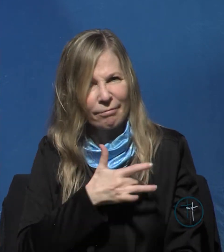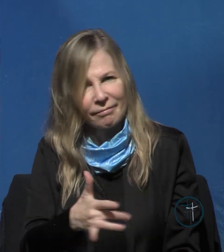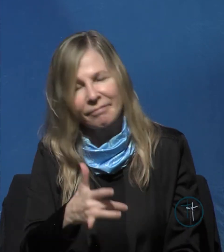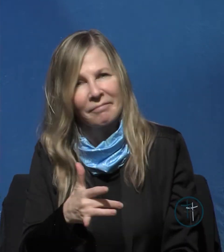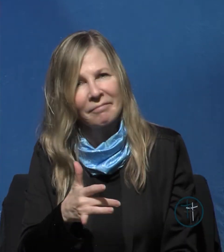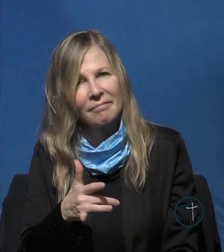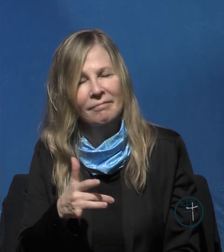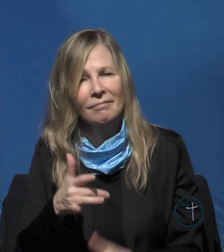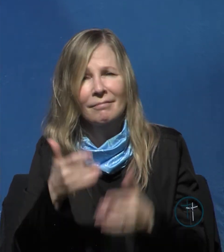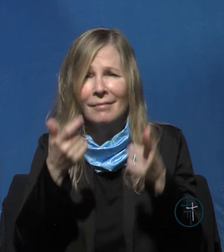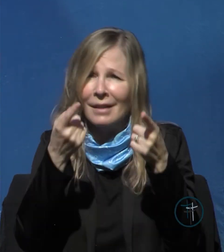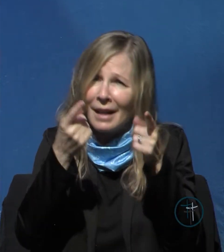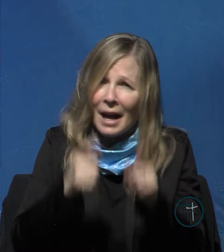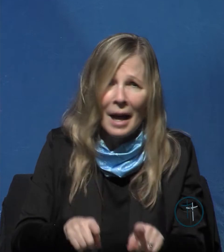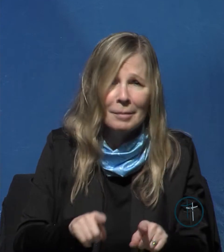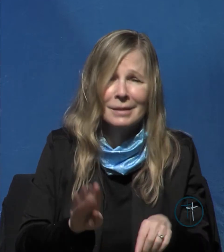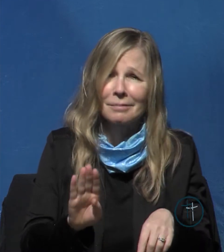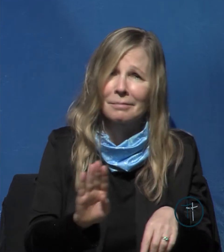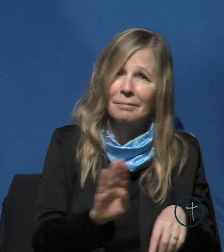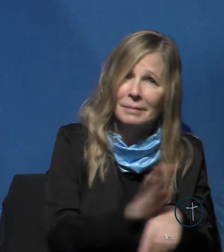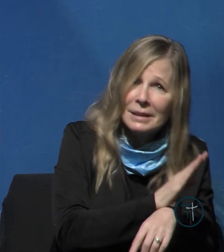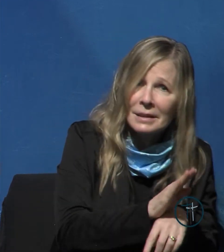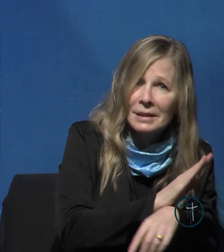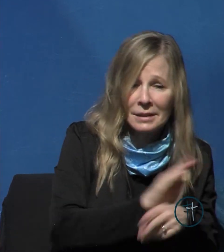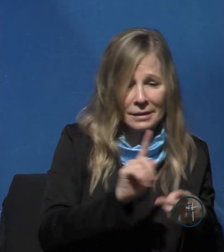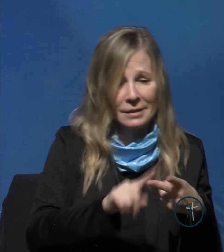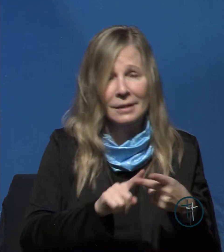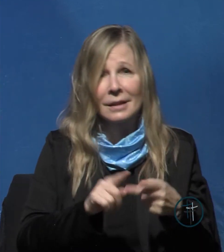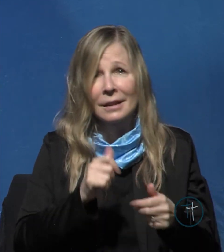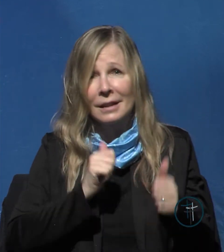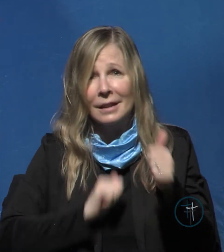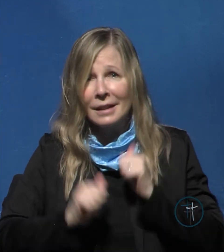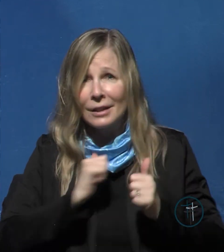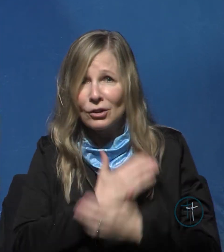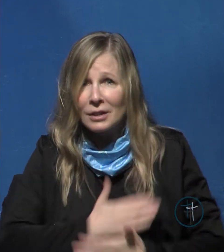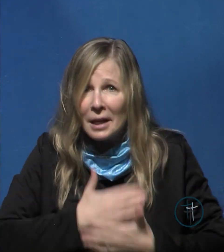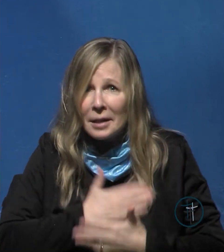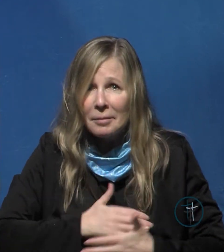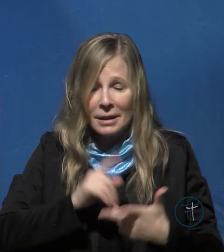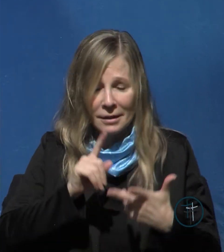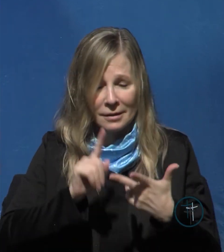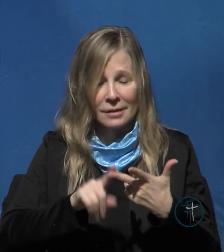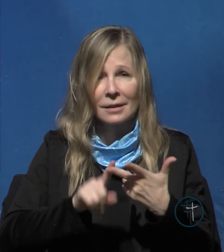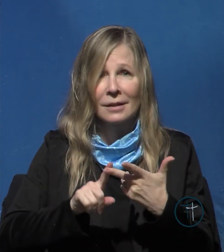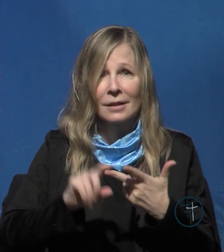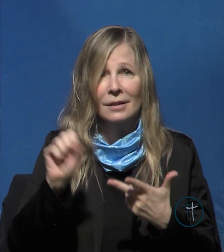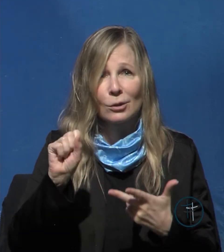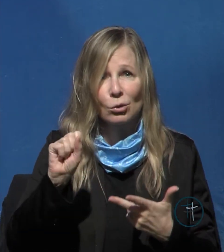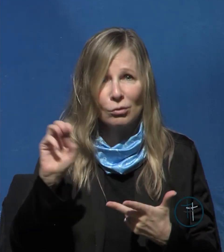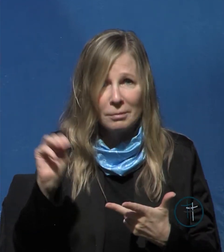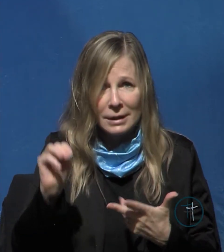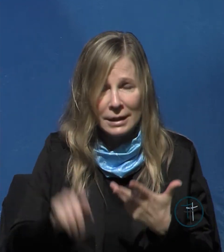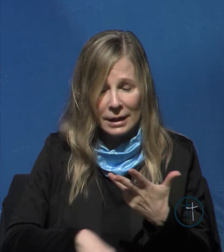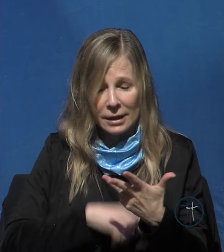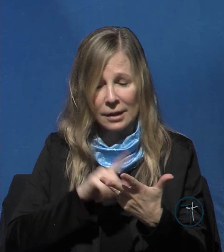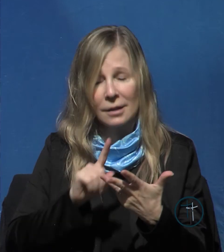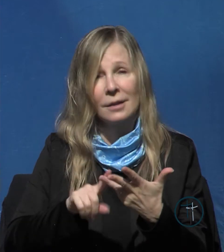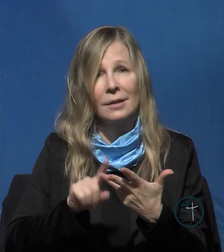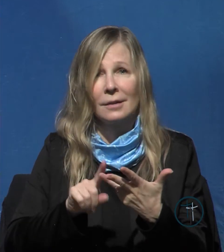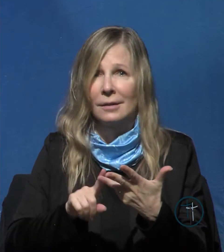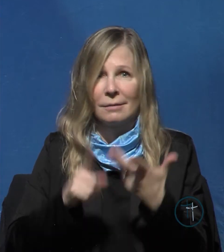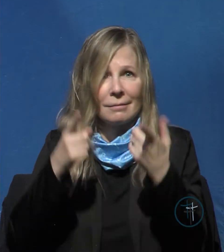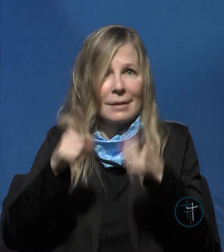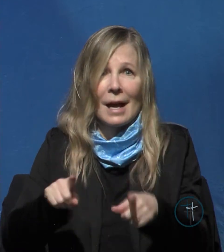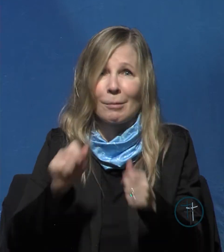It really happens everywhere. It happens in business. It happens in entertainment. It happens in social media.